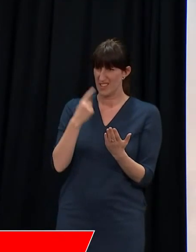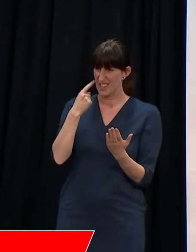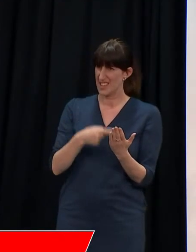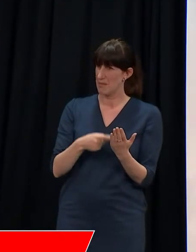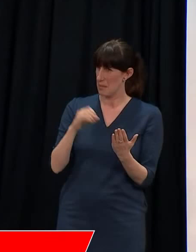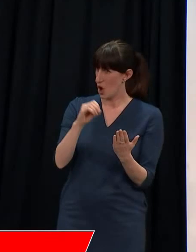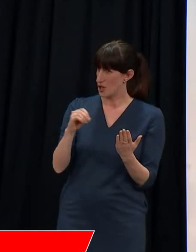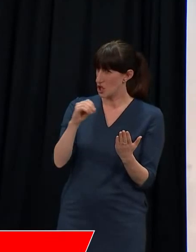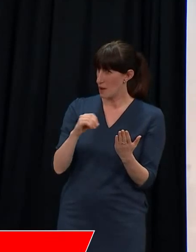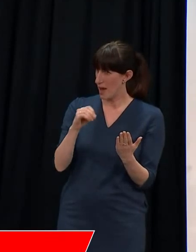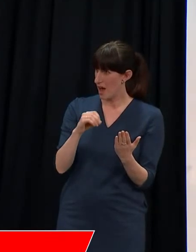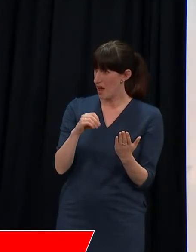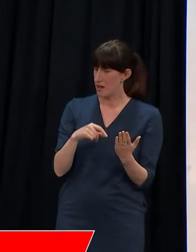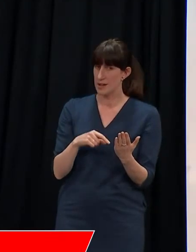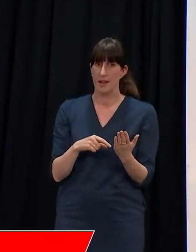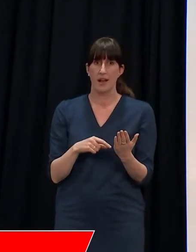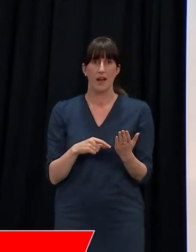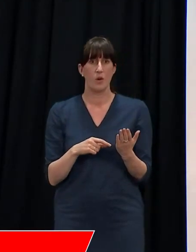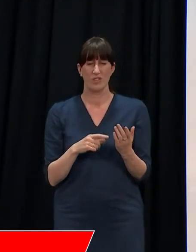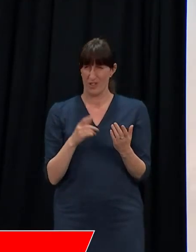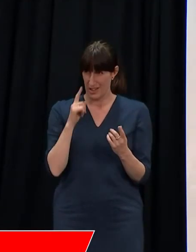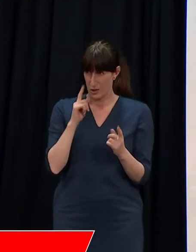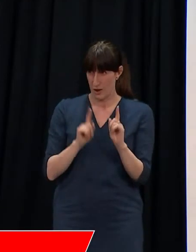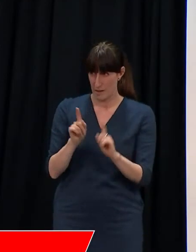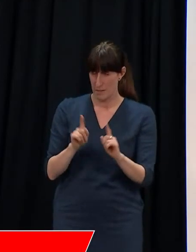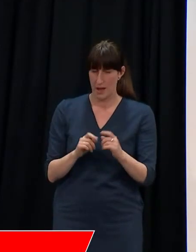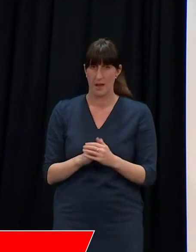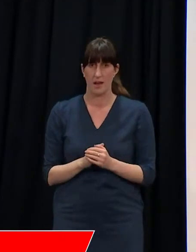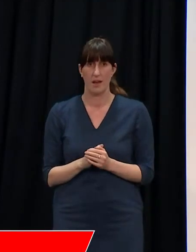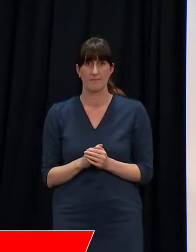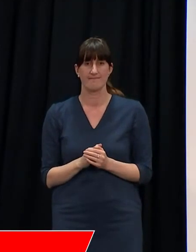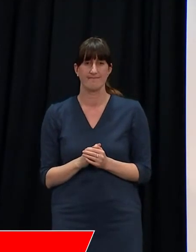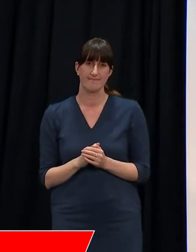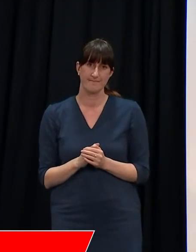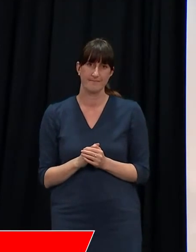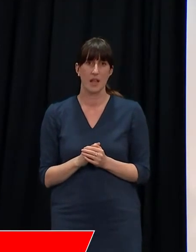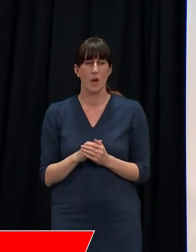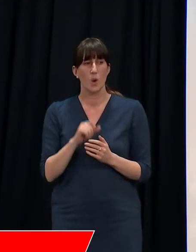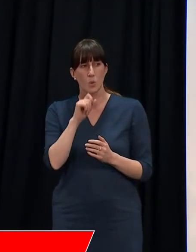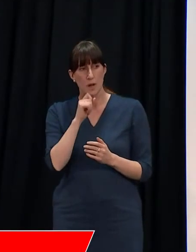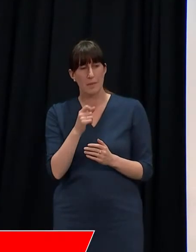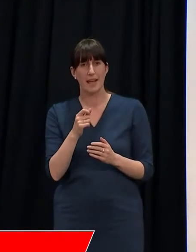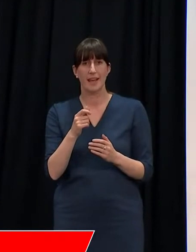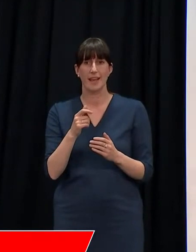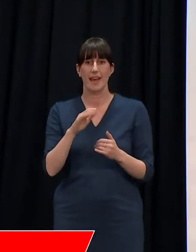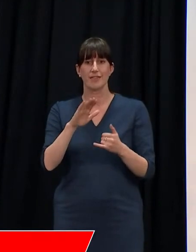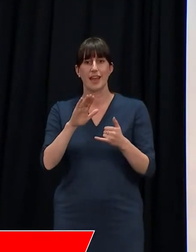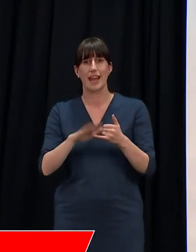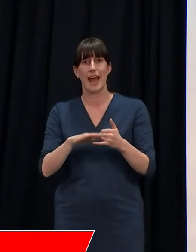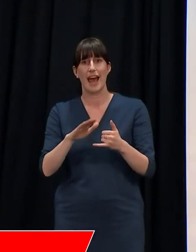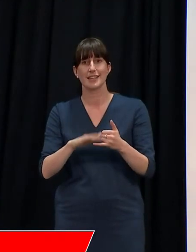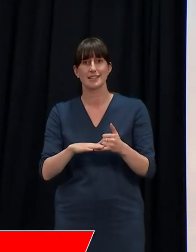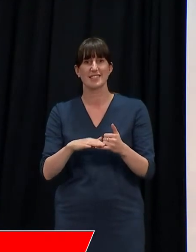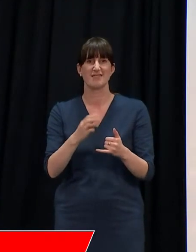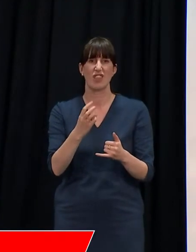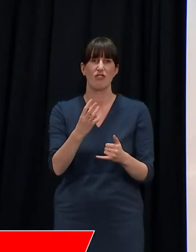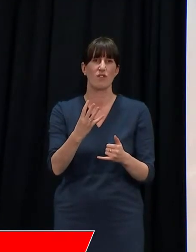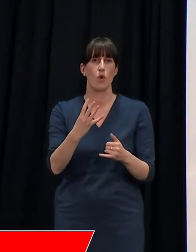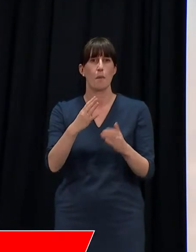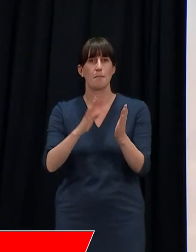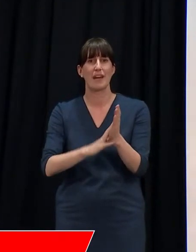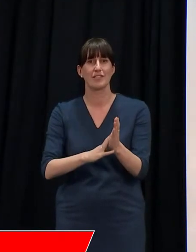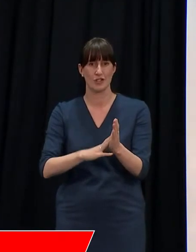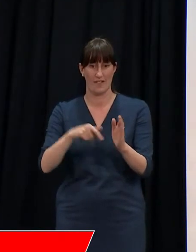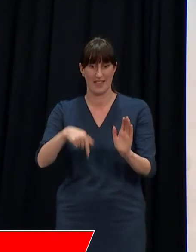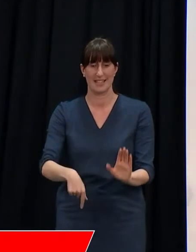I wouldn't necessarily. We see it in the beginning that it will be in the final quarter of the year, if you like. There may be a